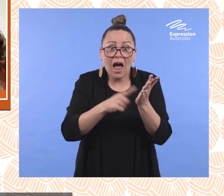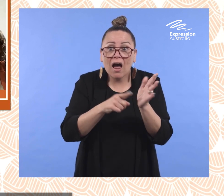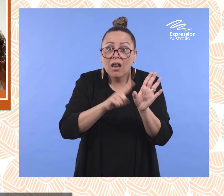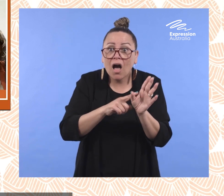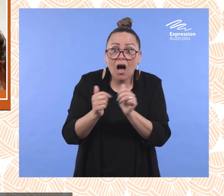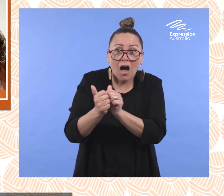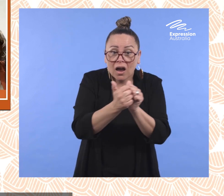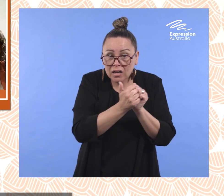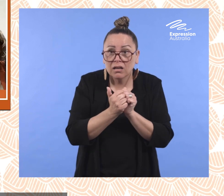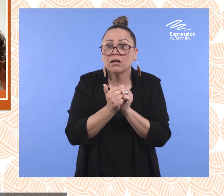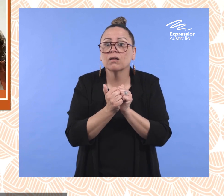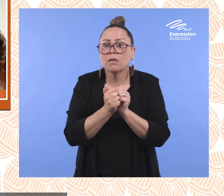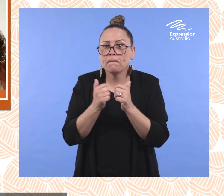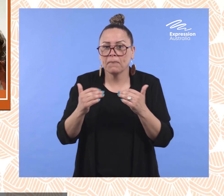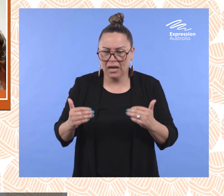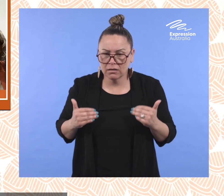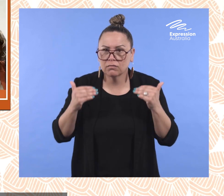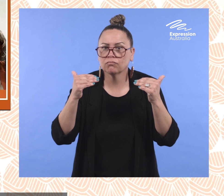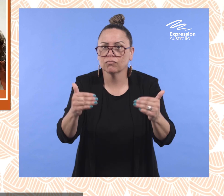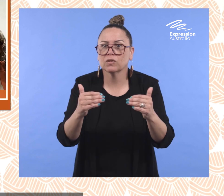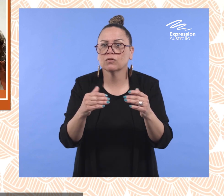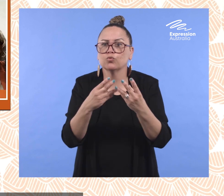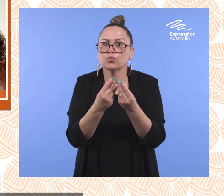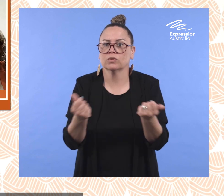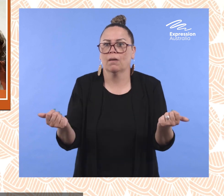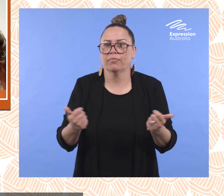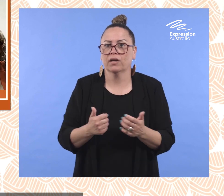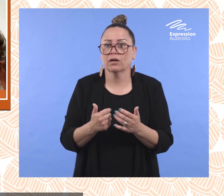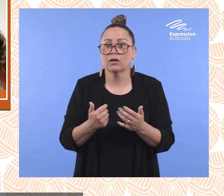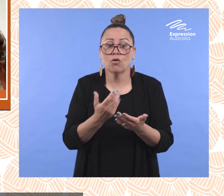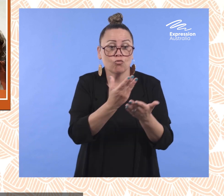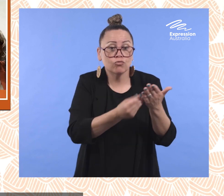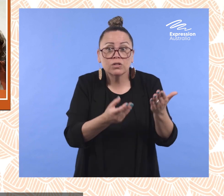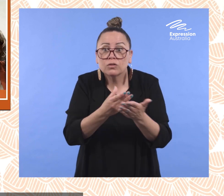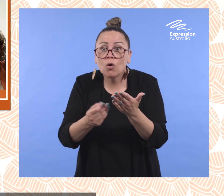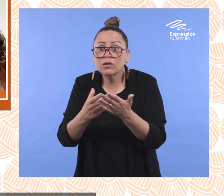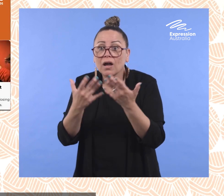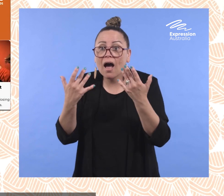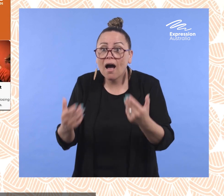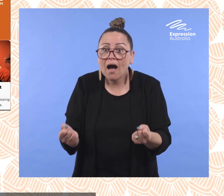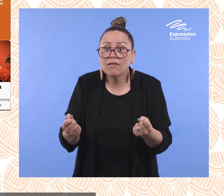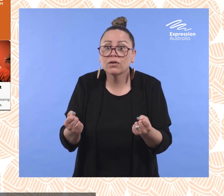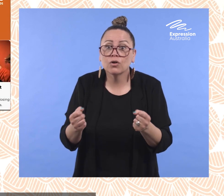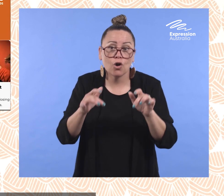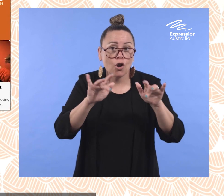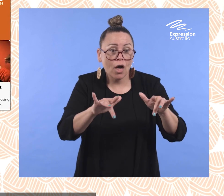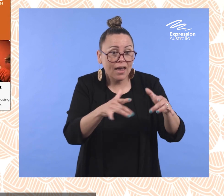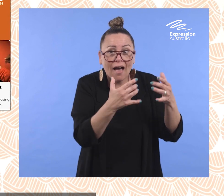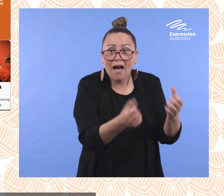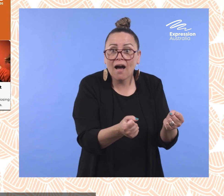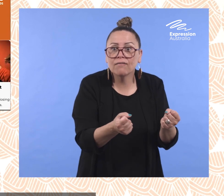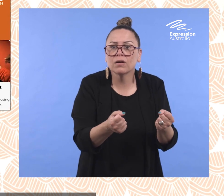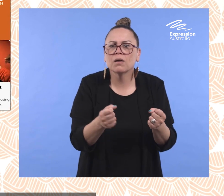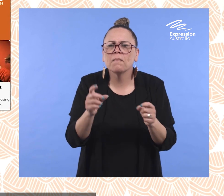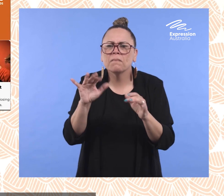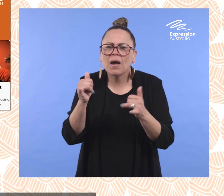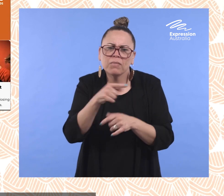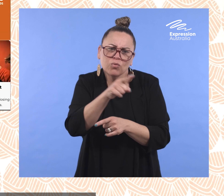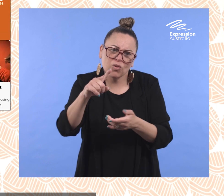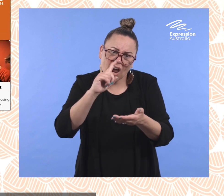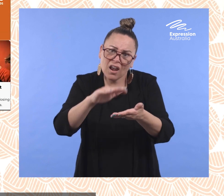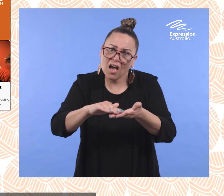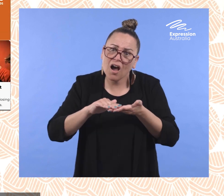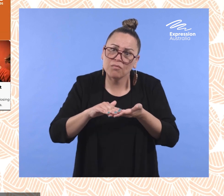allyship is a verb. It's all about taking action. So if the resource is not out there, you might want to see what you can